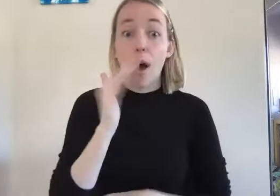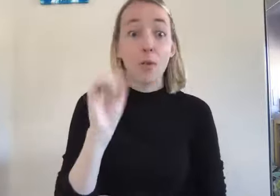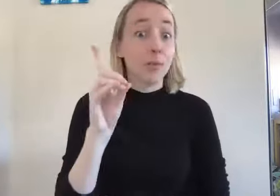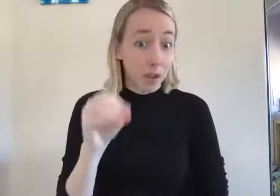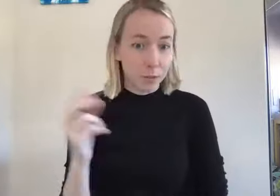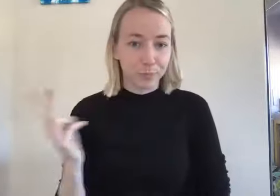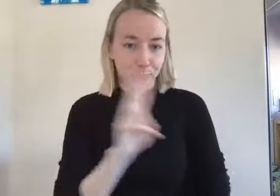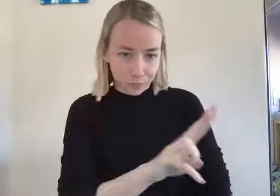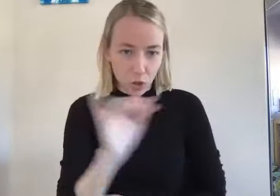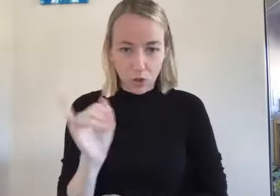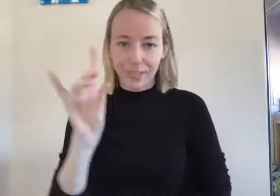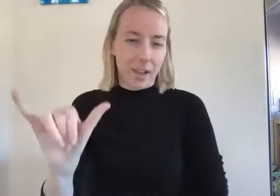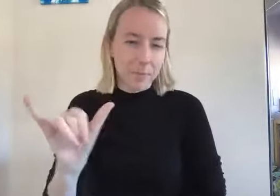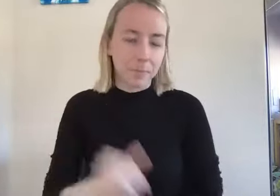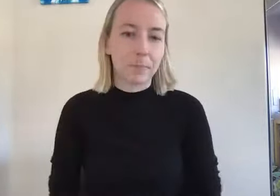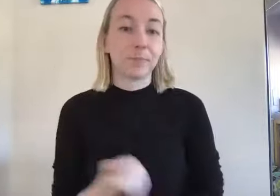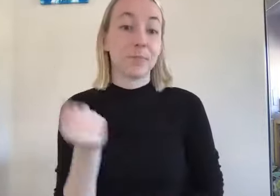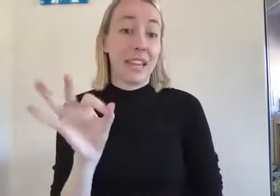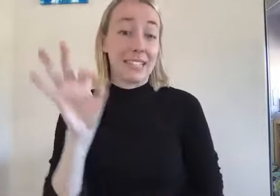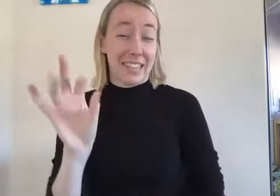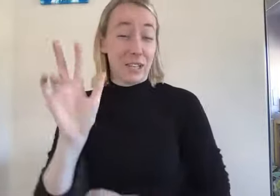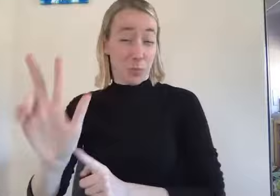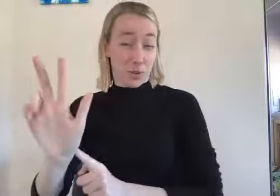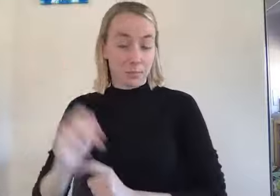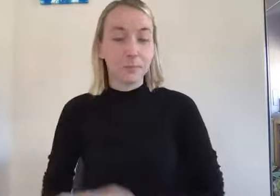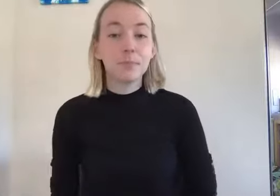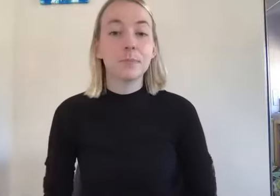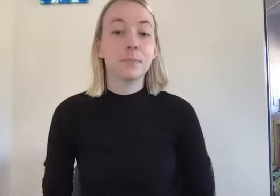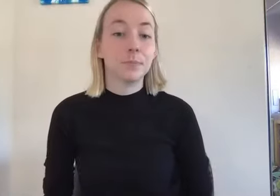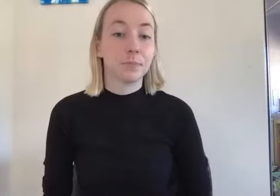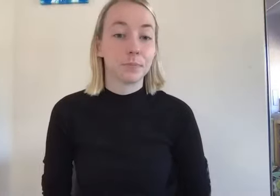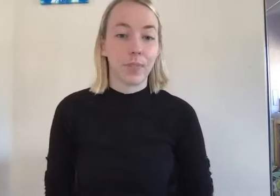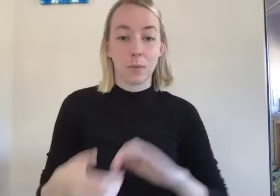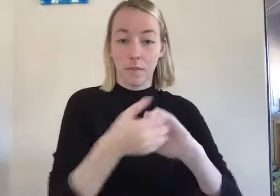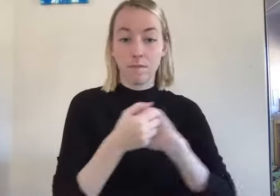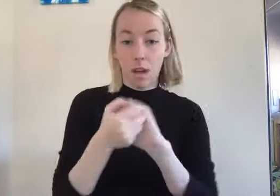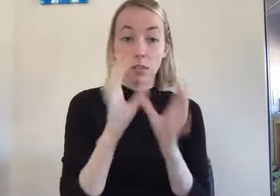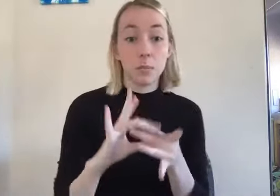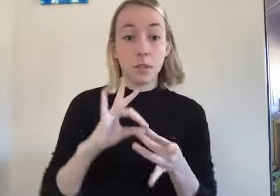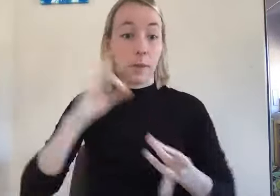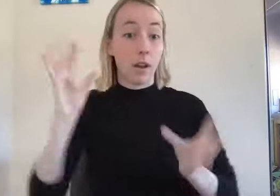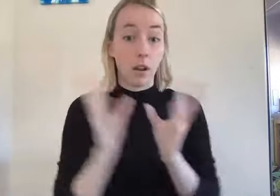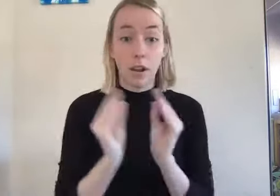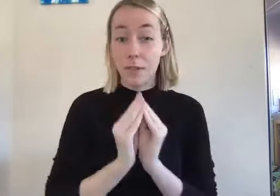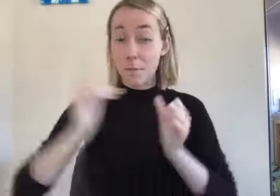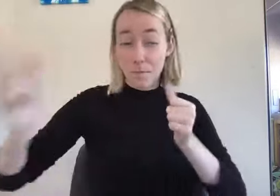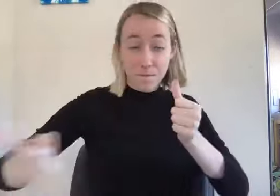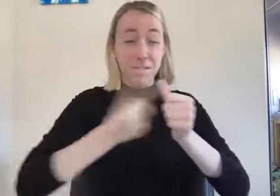of Colorado in the summertime, in July. This was 1993. And it was the Fellowship of the Spirit Conference. It was the